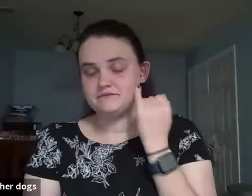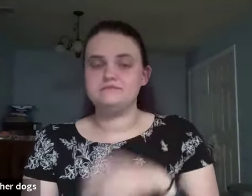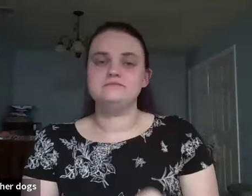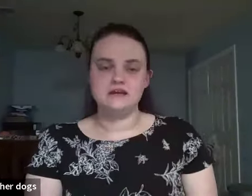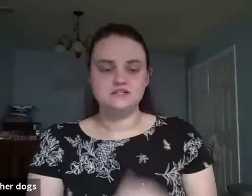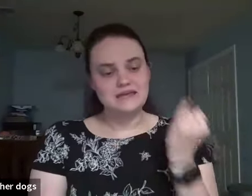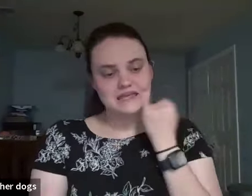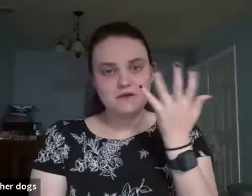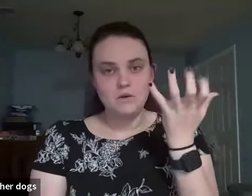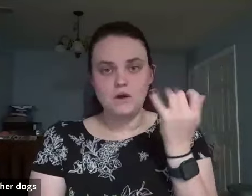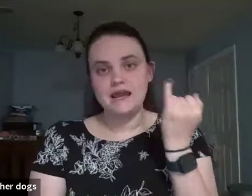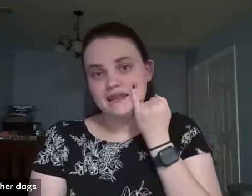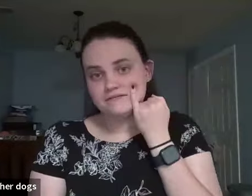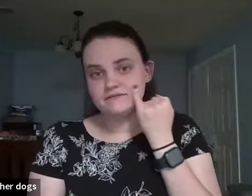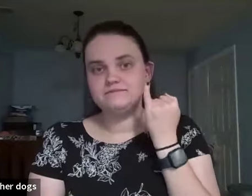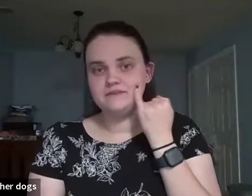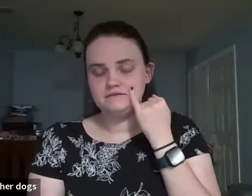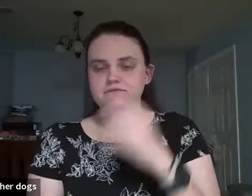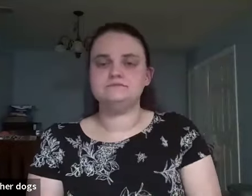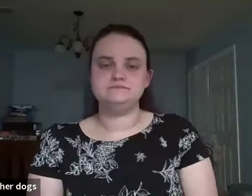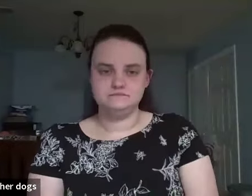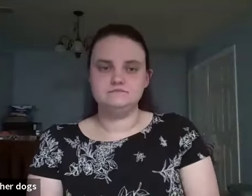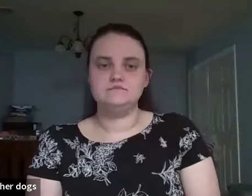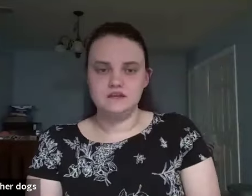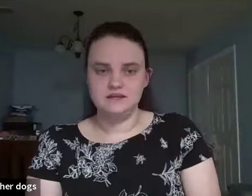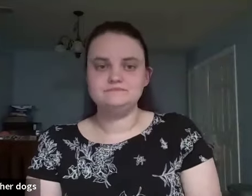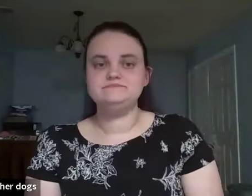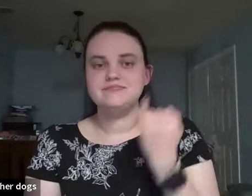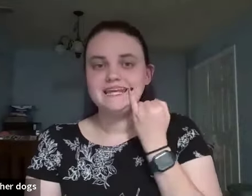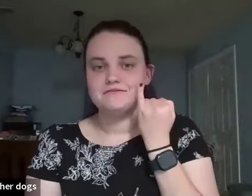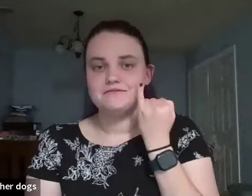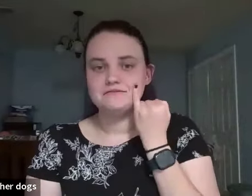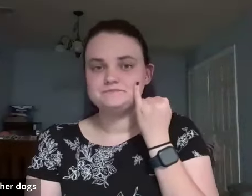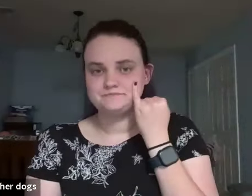if. Okay, so if I want, if. Okay, if.